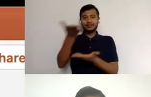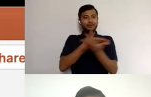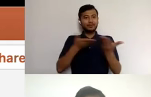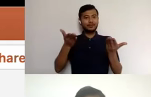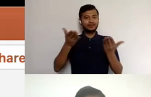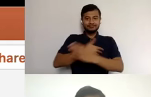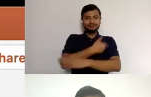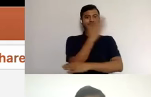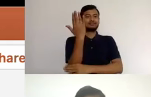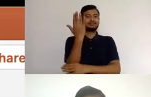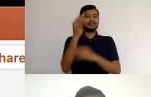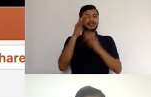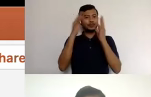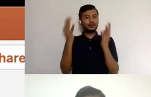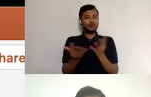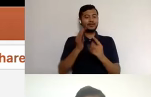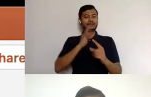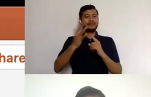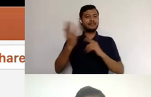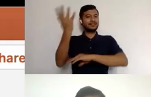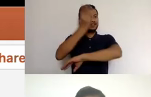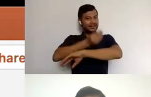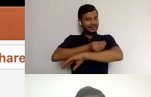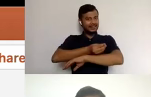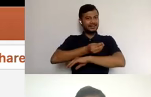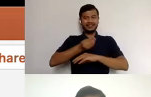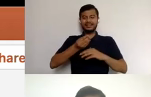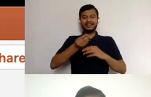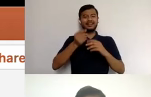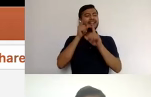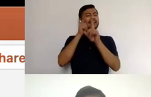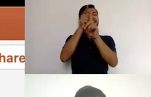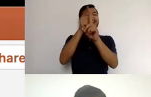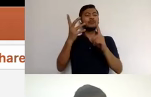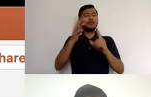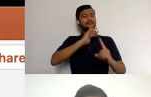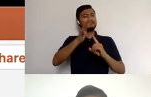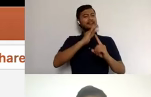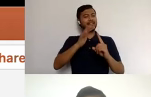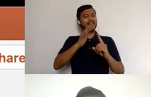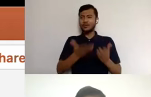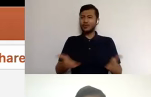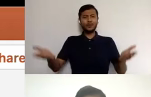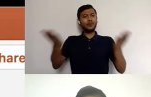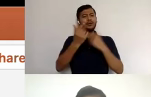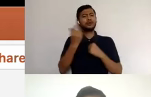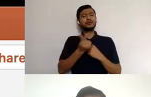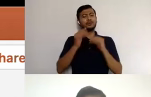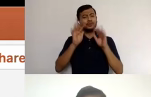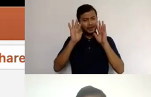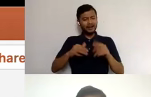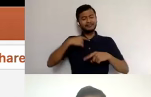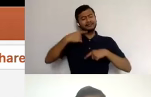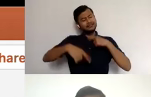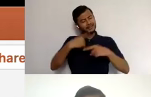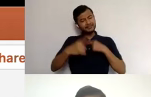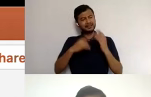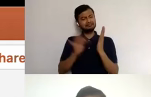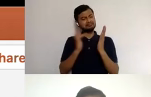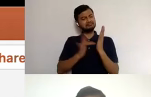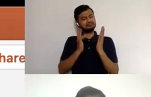to celebrate a technology that's become part of most of our lives will really help to bridge the digital